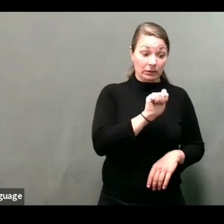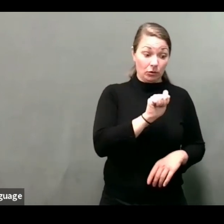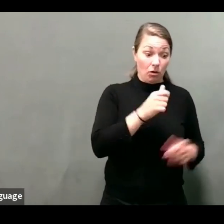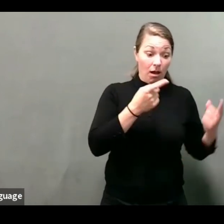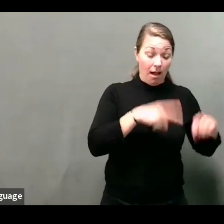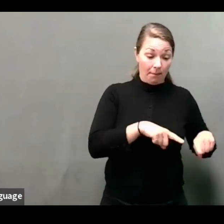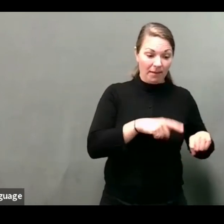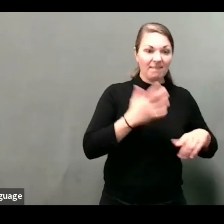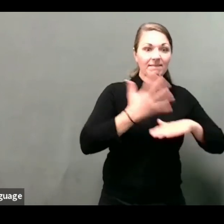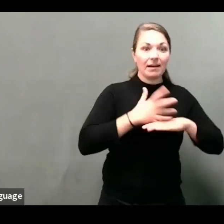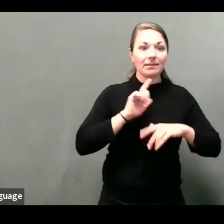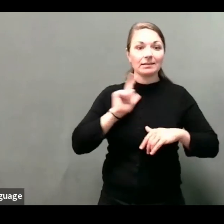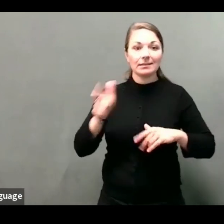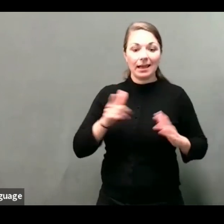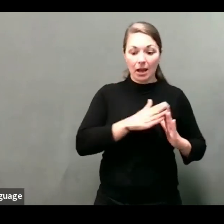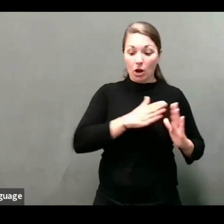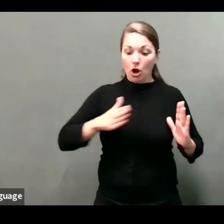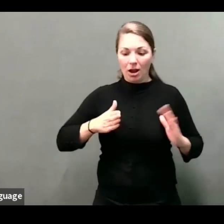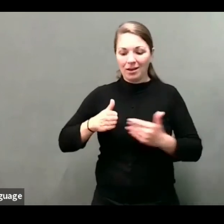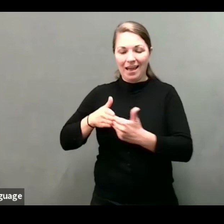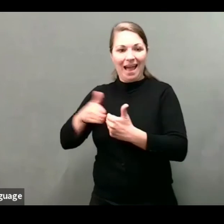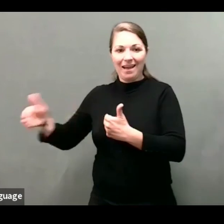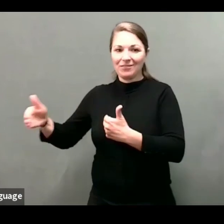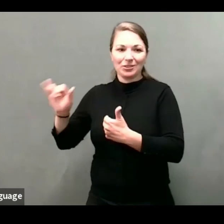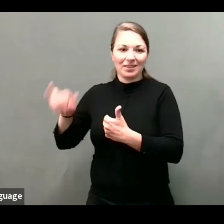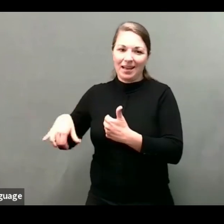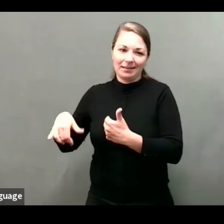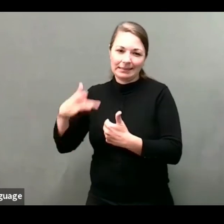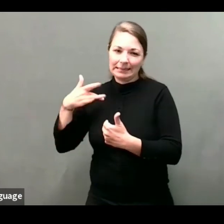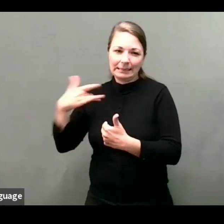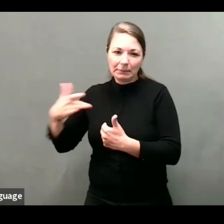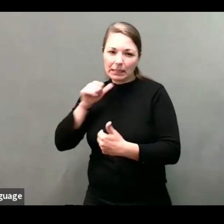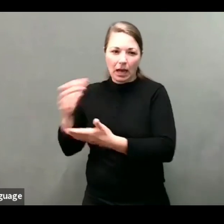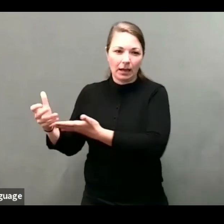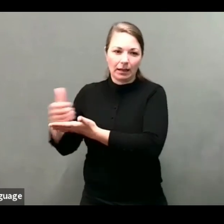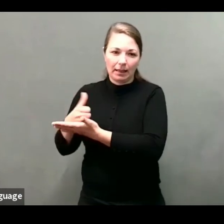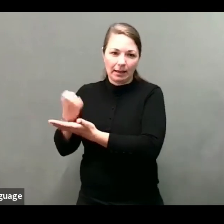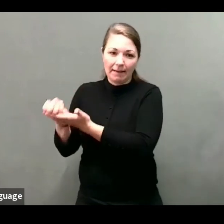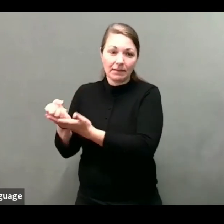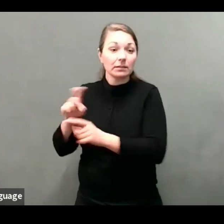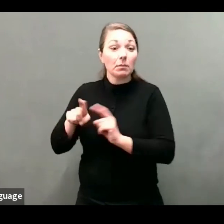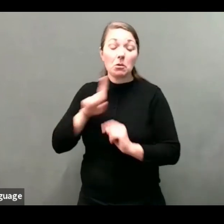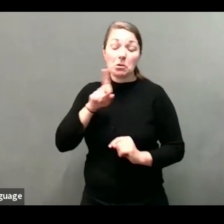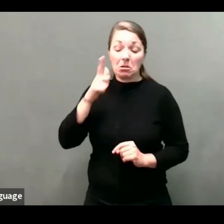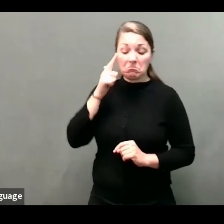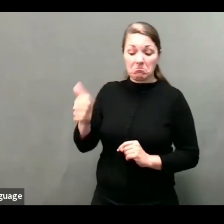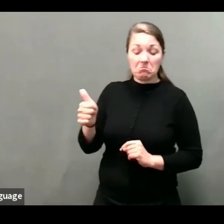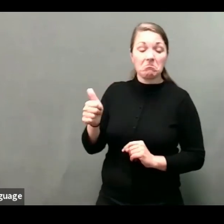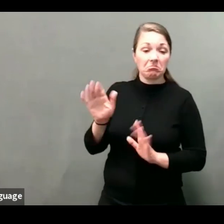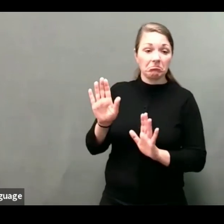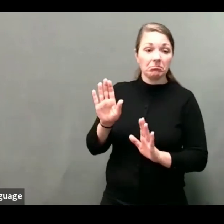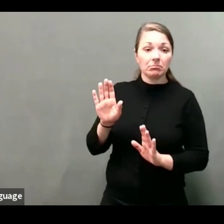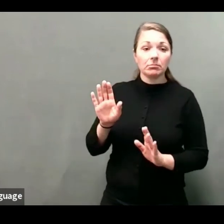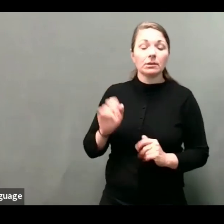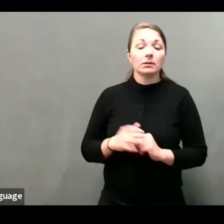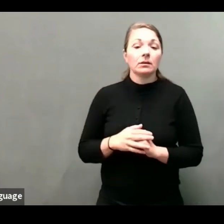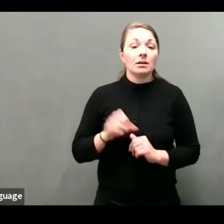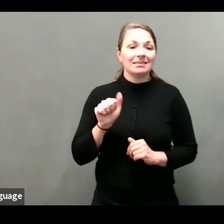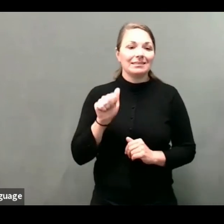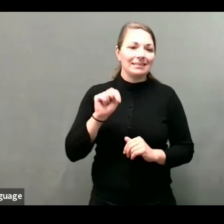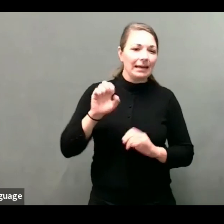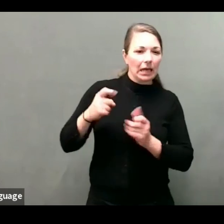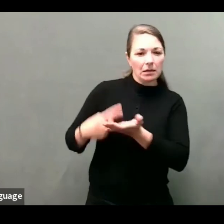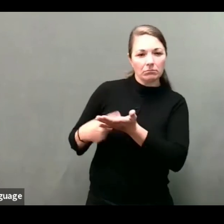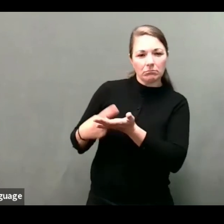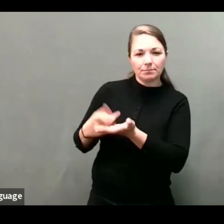assault. But up to the discretion of the SANE, they can talk about that with the patient. Eating and drinking may remove physical evidence